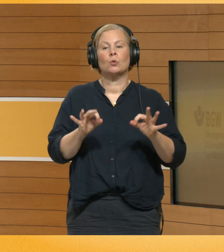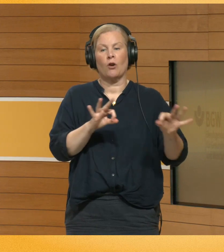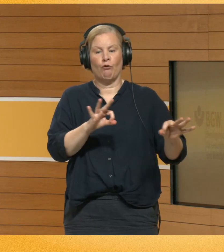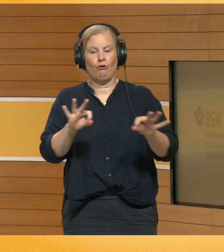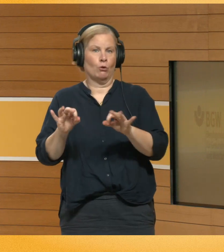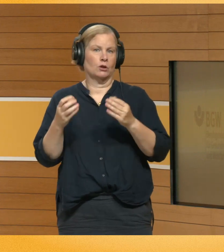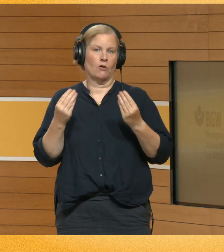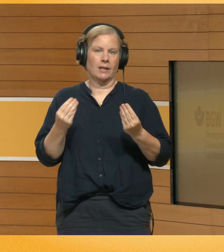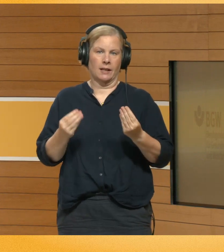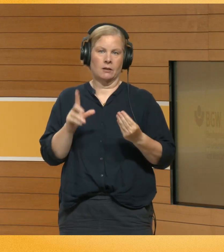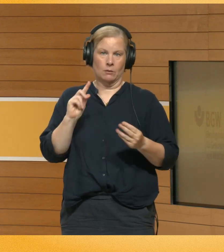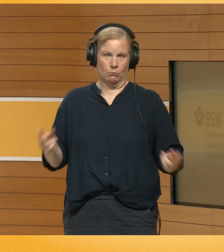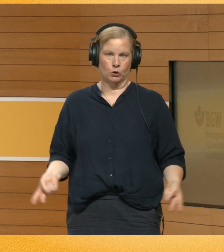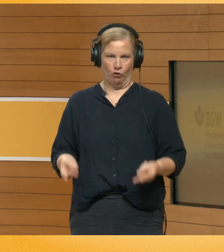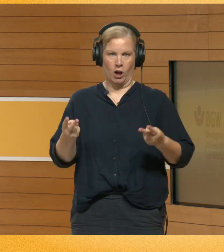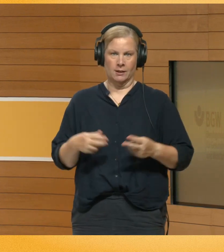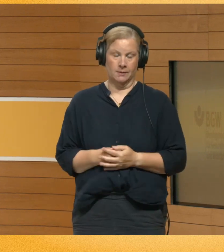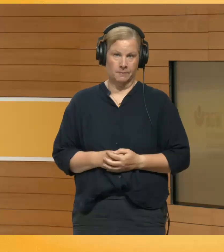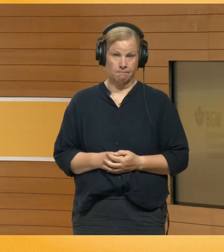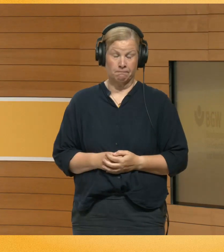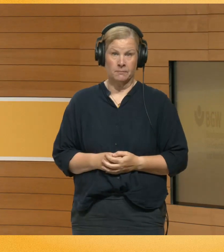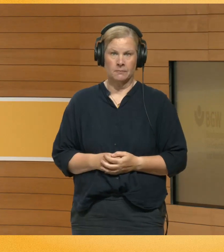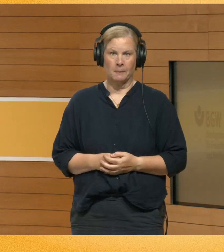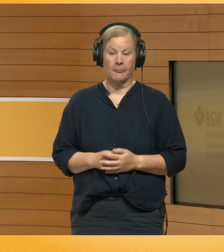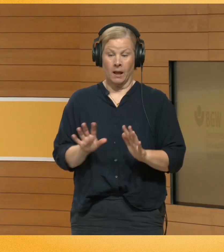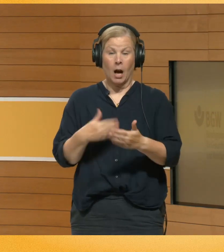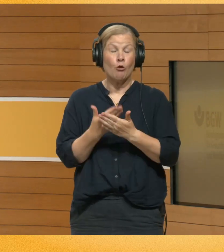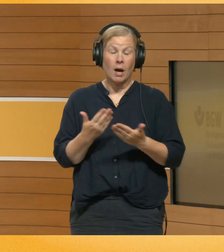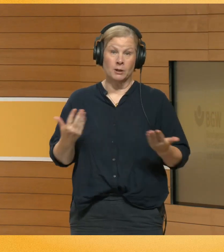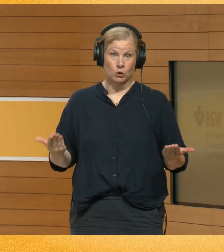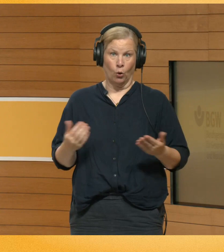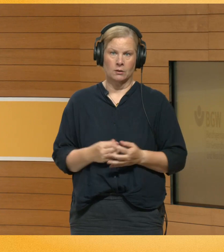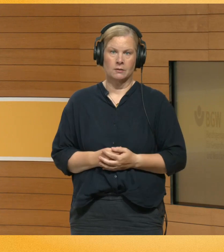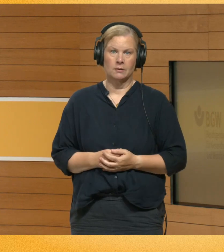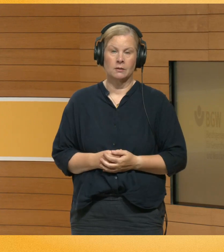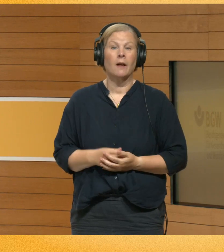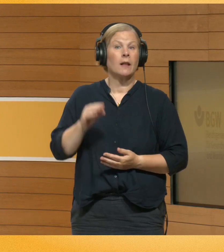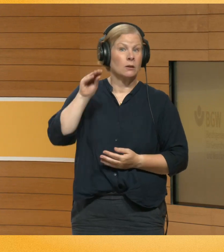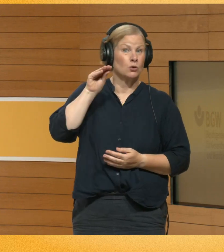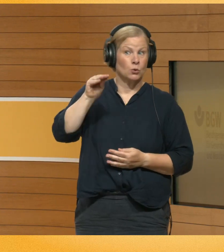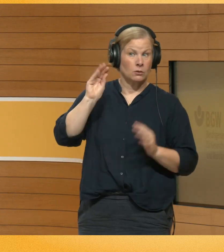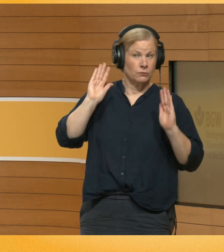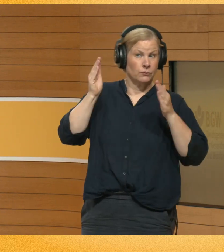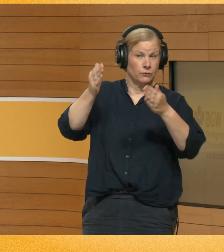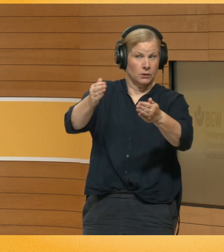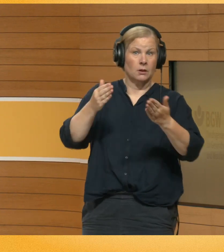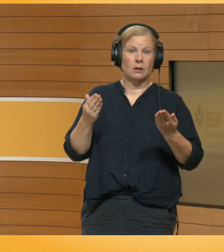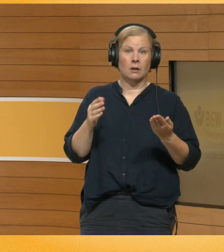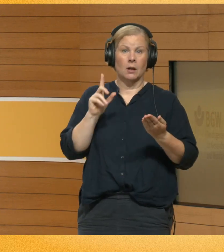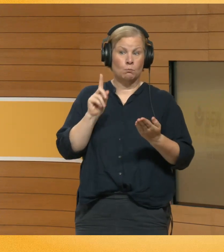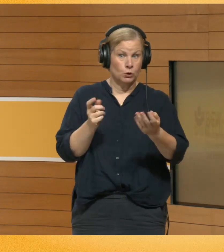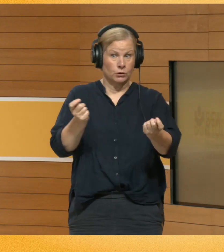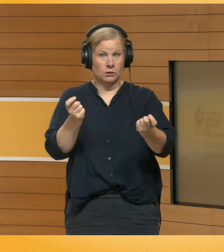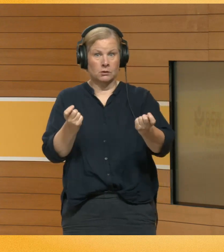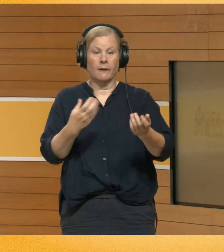face. You know, let's stay focused on the future. Let's look at the opportunities, which I said there are. There's